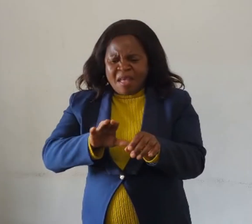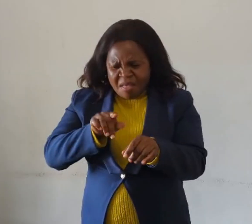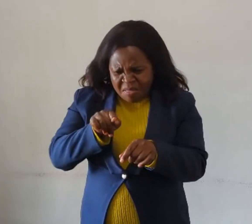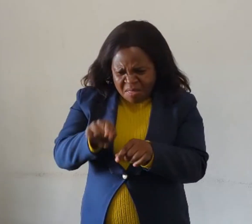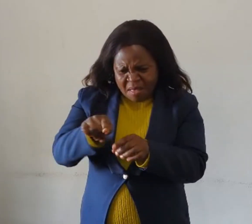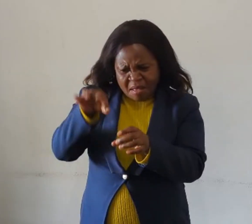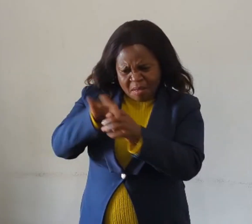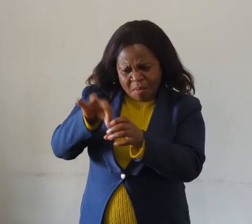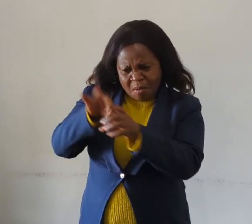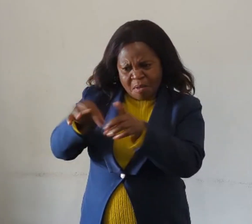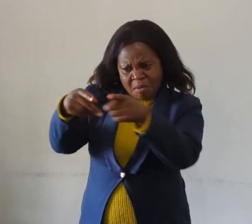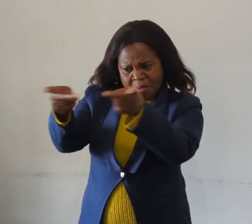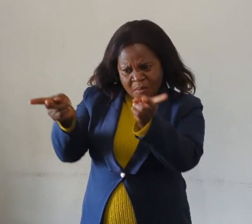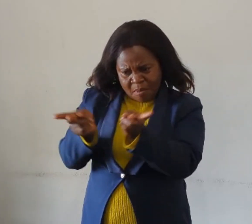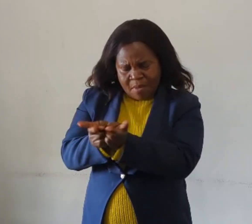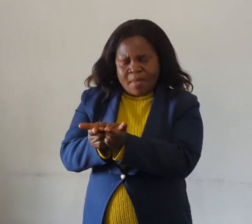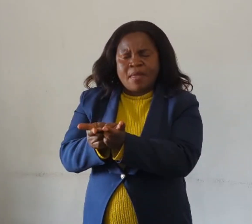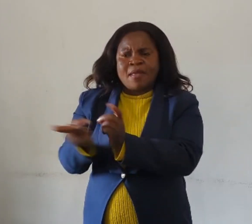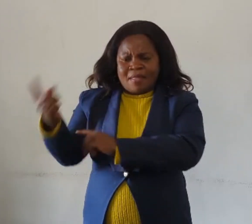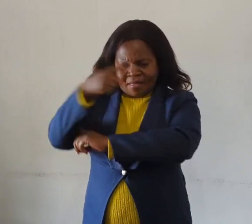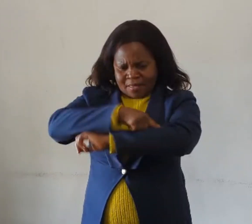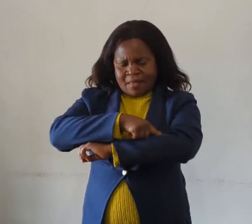on election day.